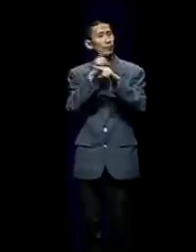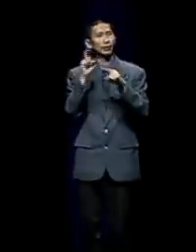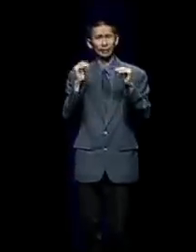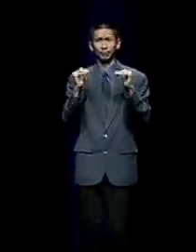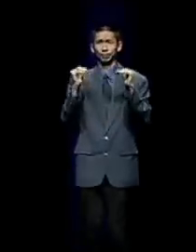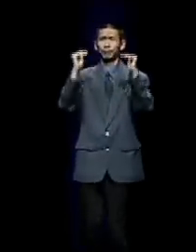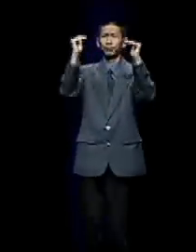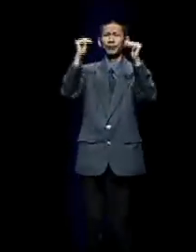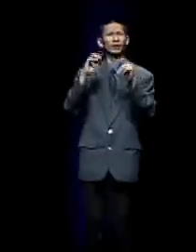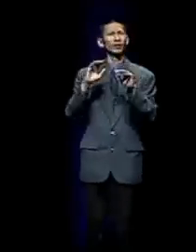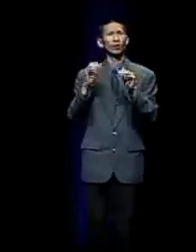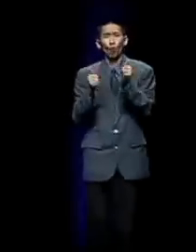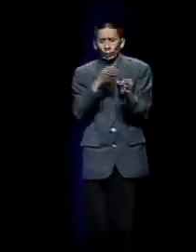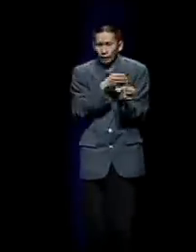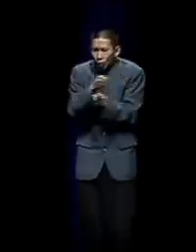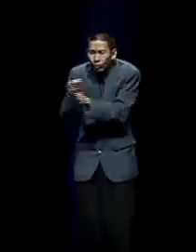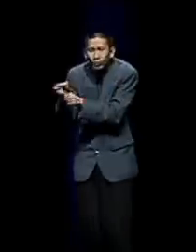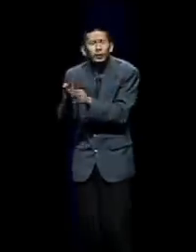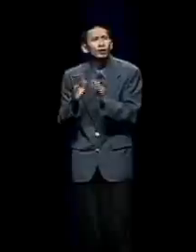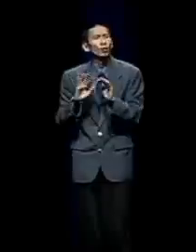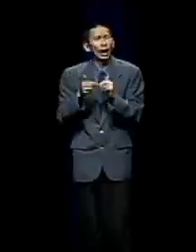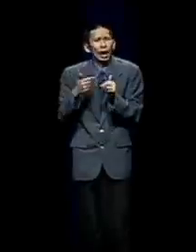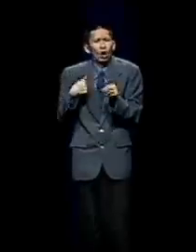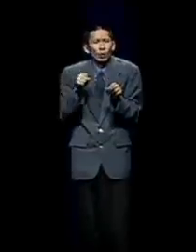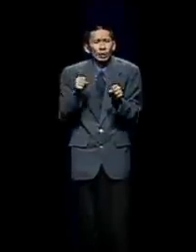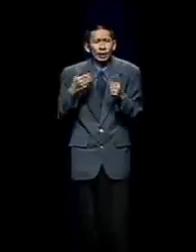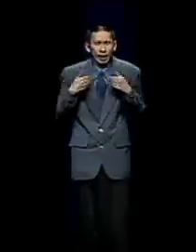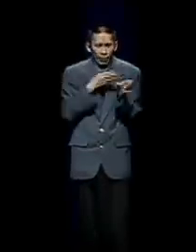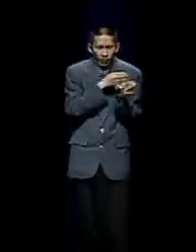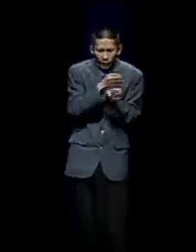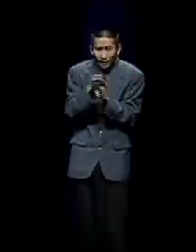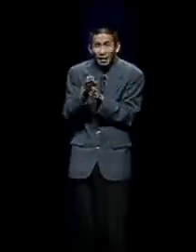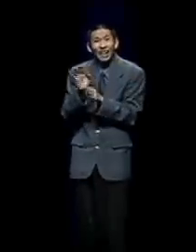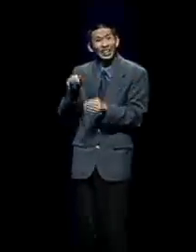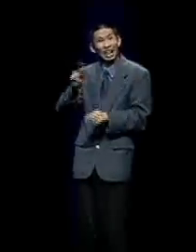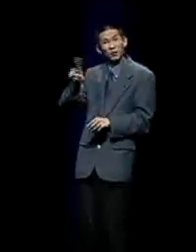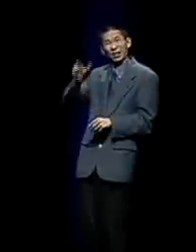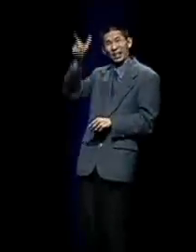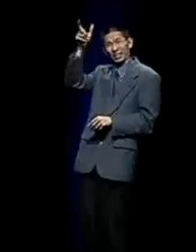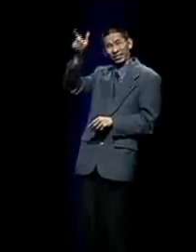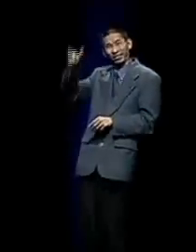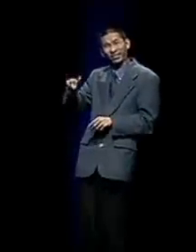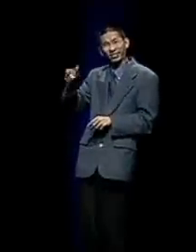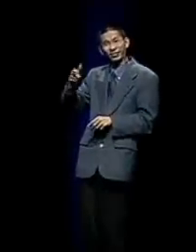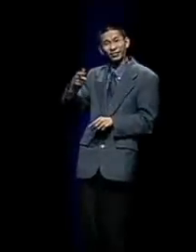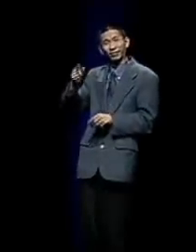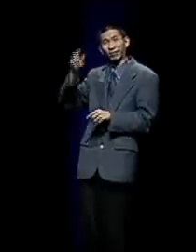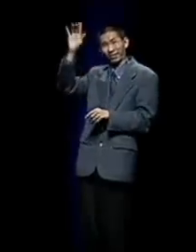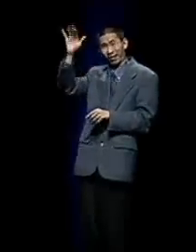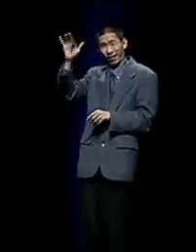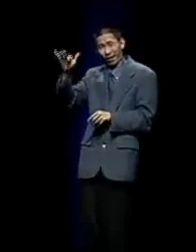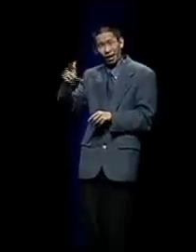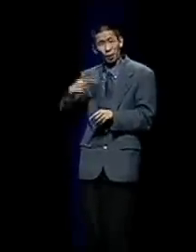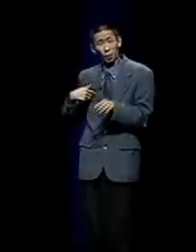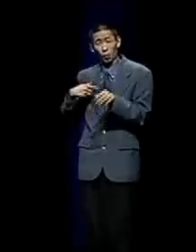specialties come in. That's the one side of the grid that we haven't finished yet. Okay? So, for the time being,